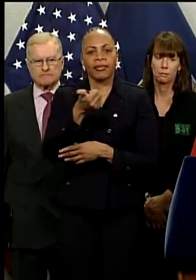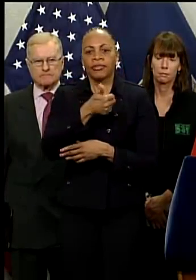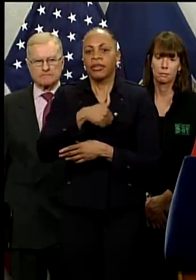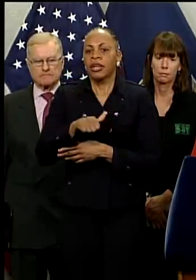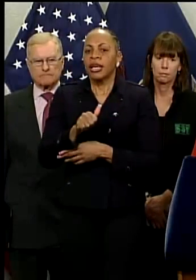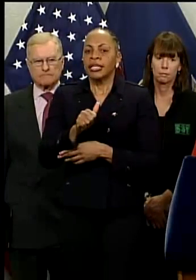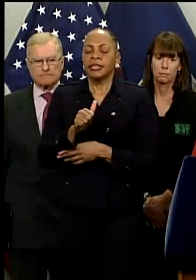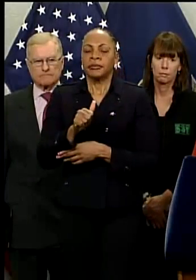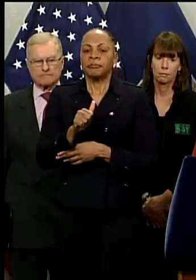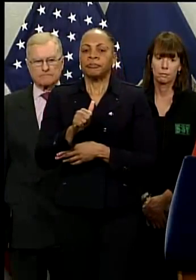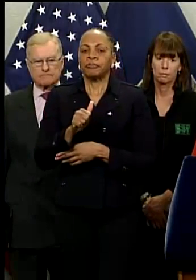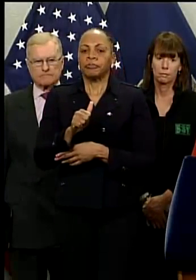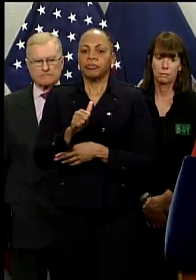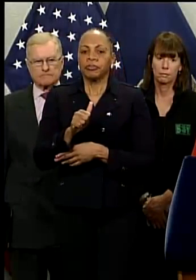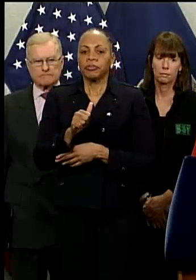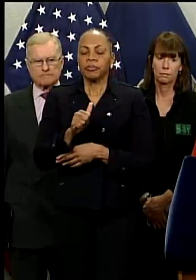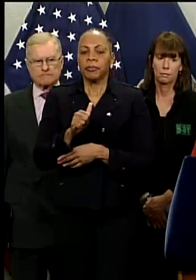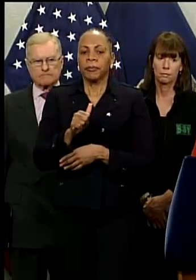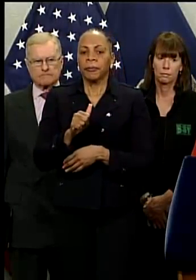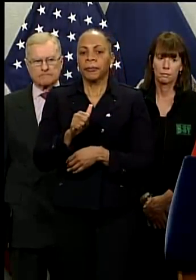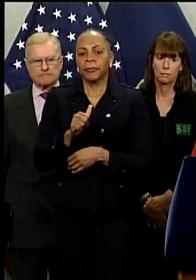of